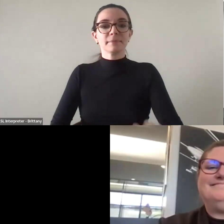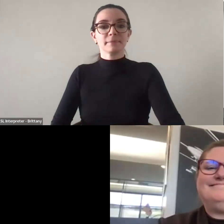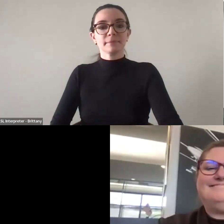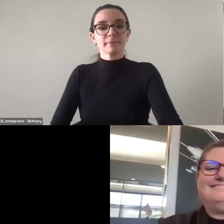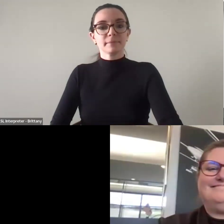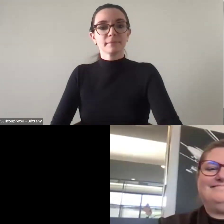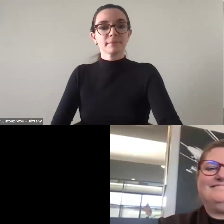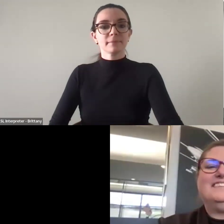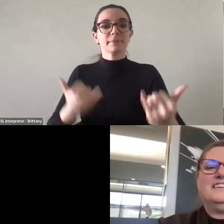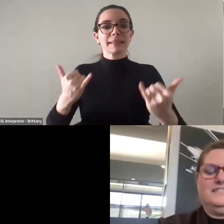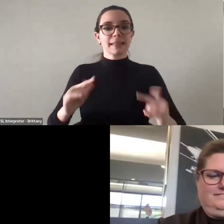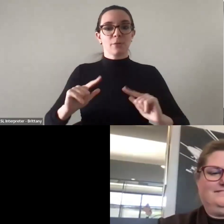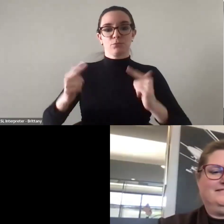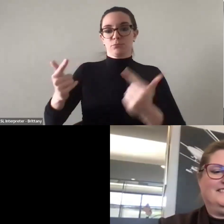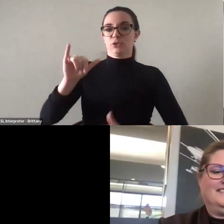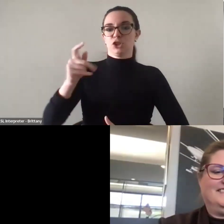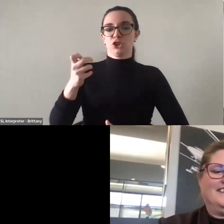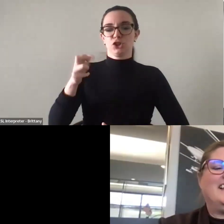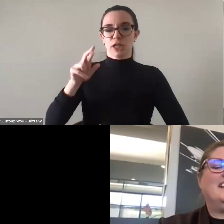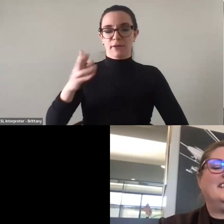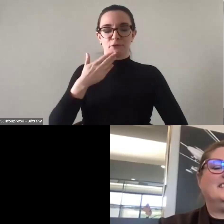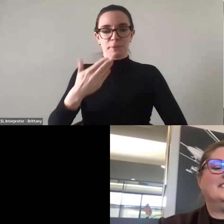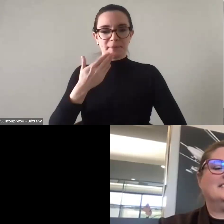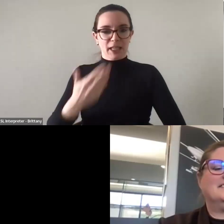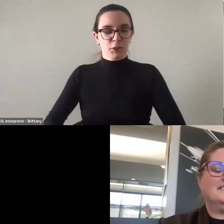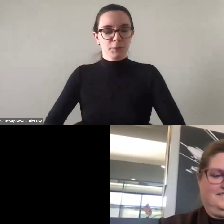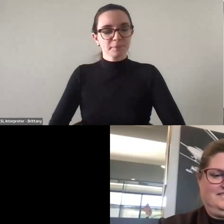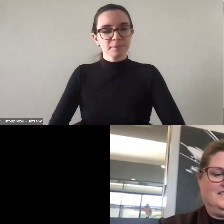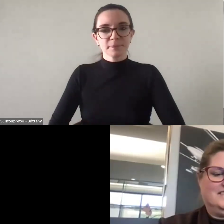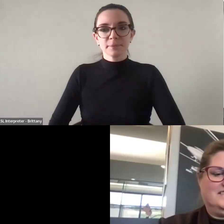To Jennifer. So I've turned it over to Jennifer. Thank you. Jennifer is